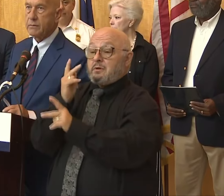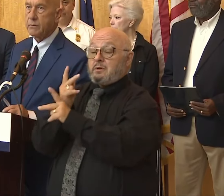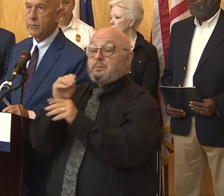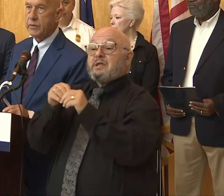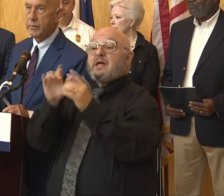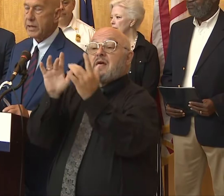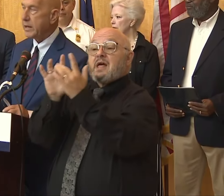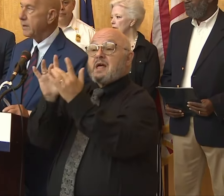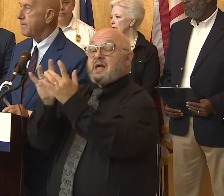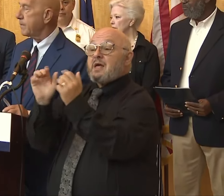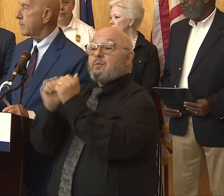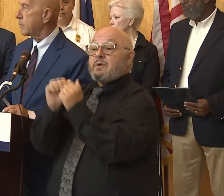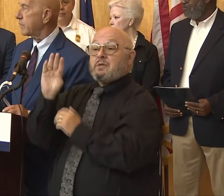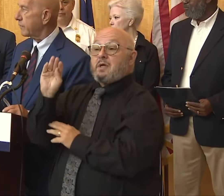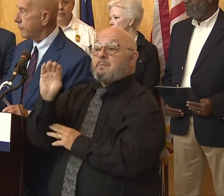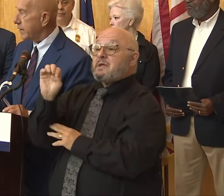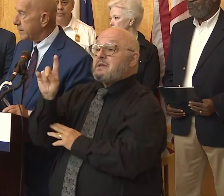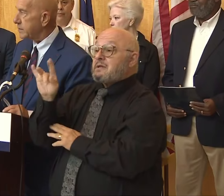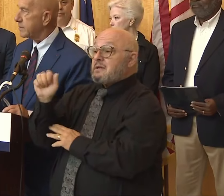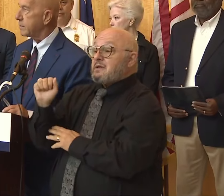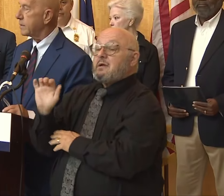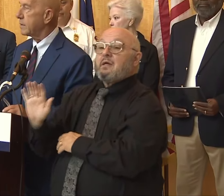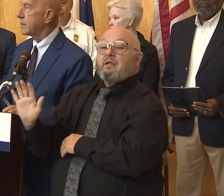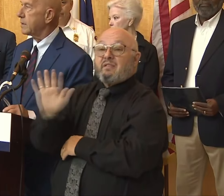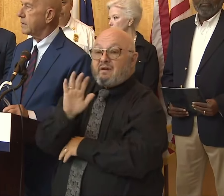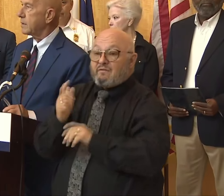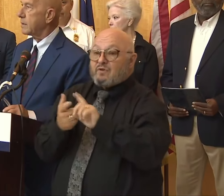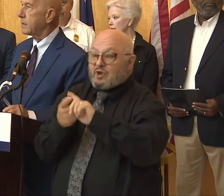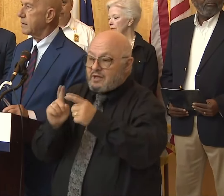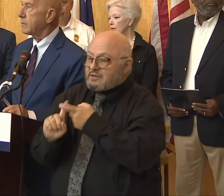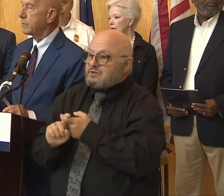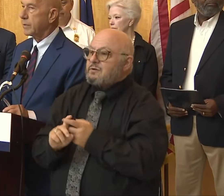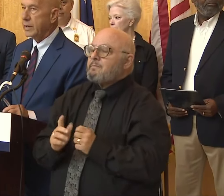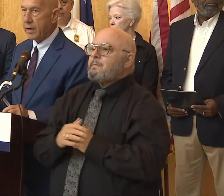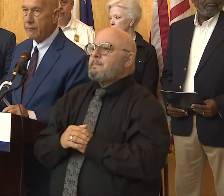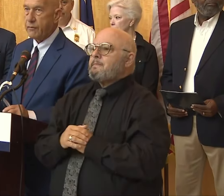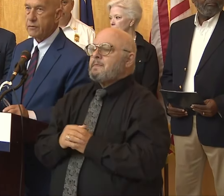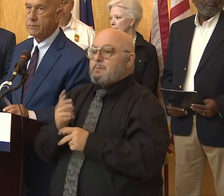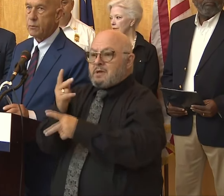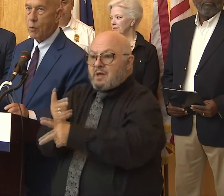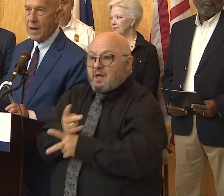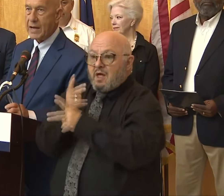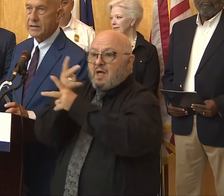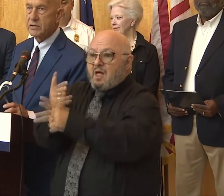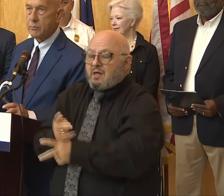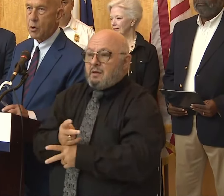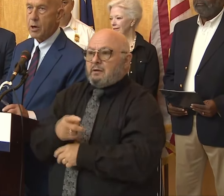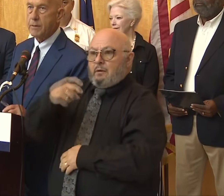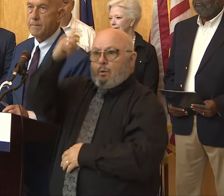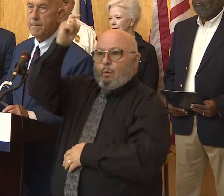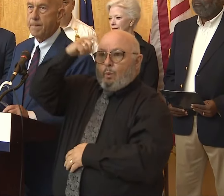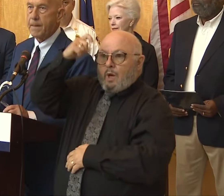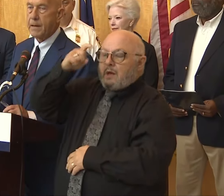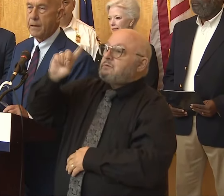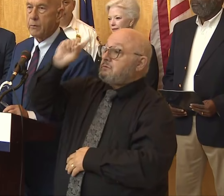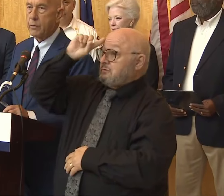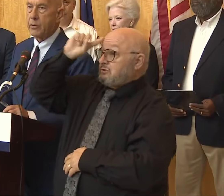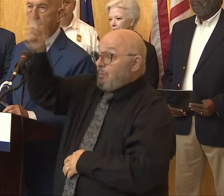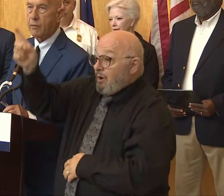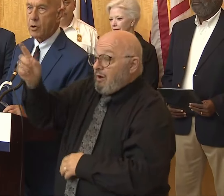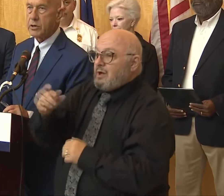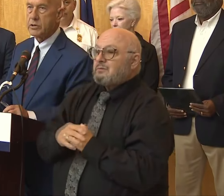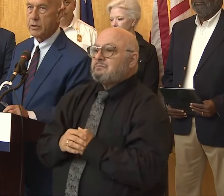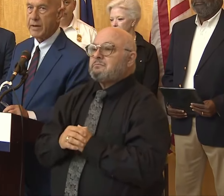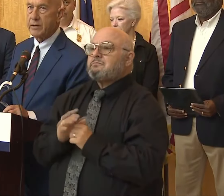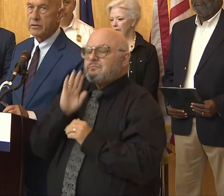contact with the media, with their friends. Be careful, wise, smart. We're